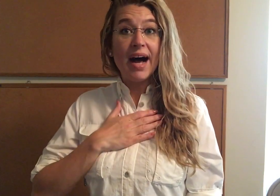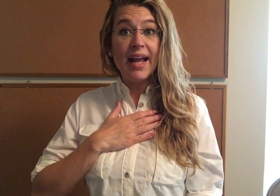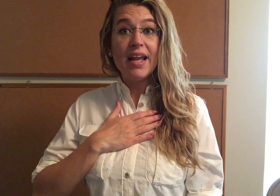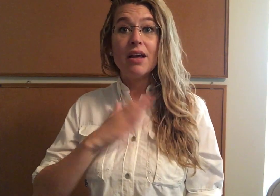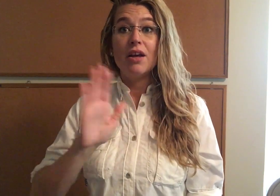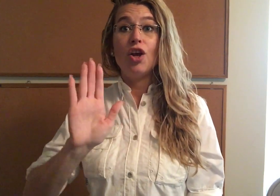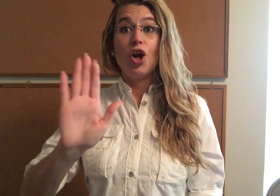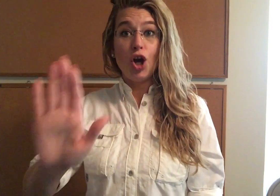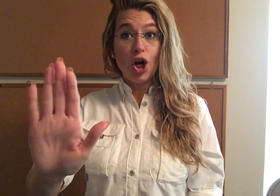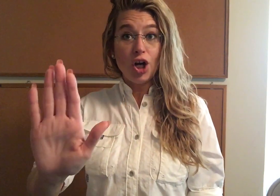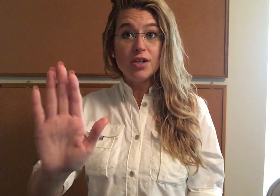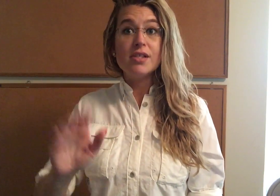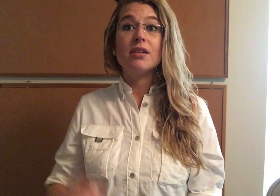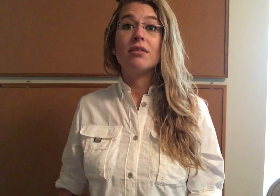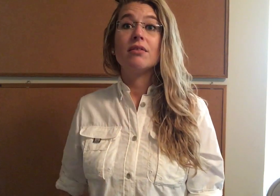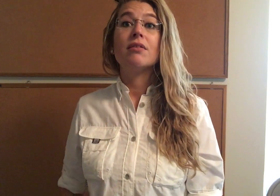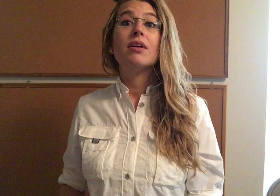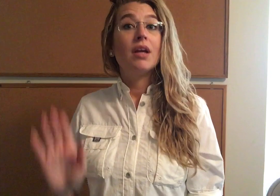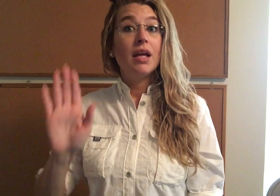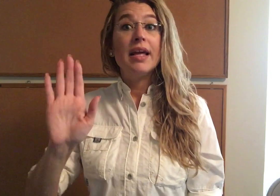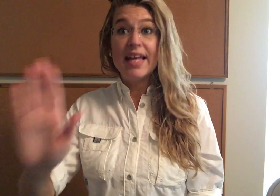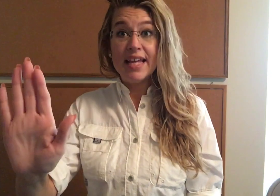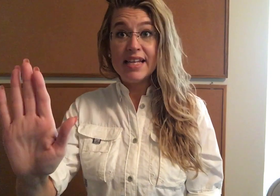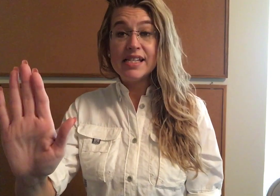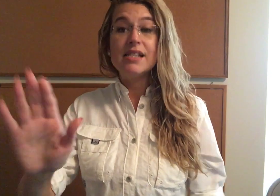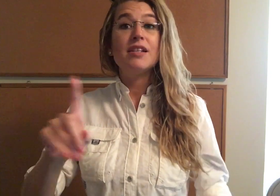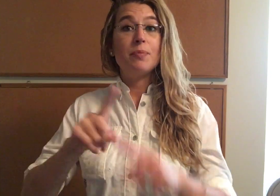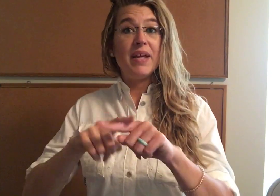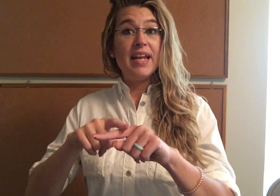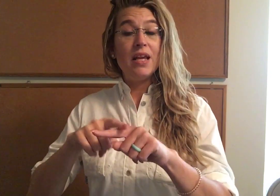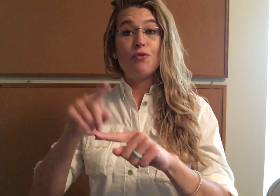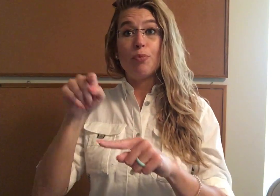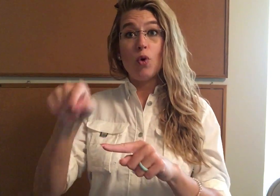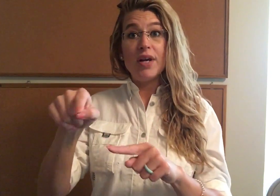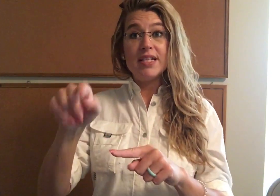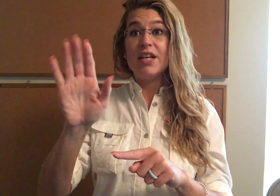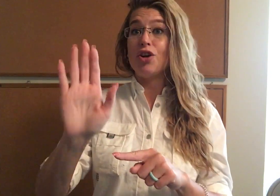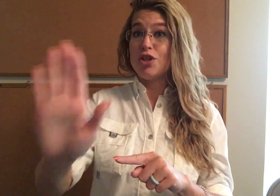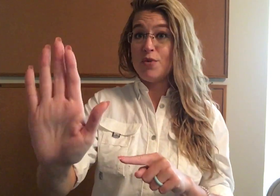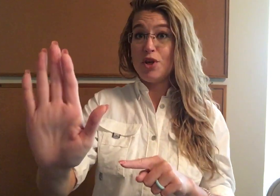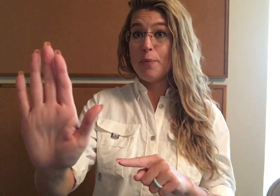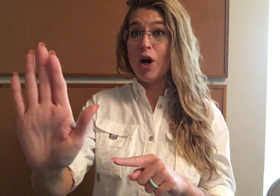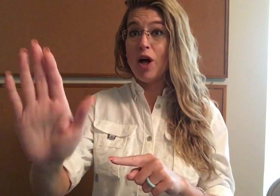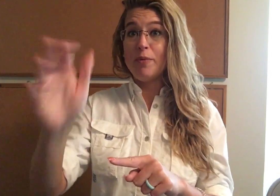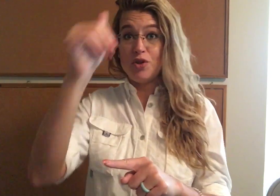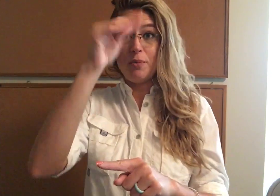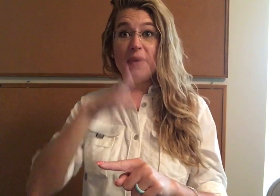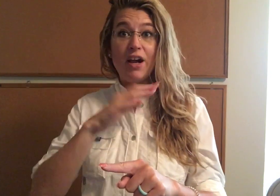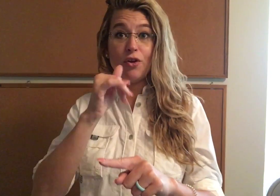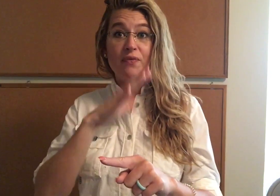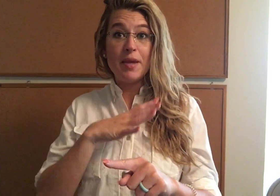my, hers, his, depending if you're pointing or doing your palm to a male or